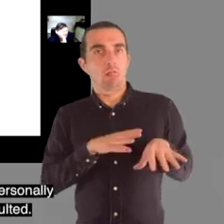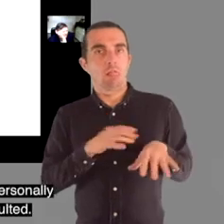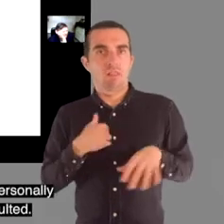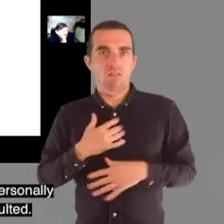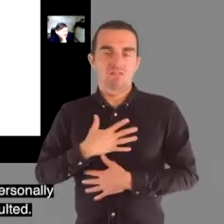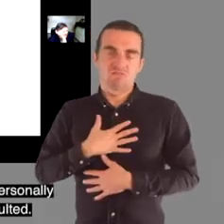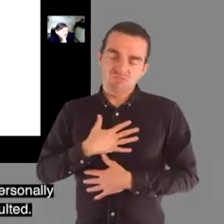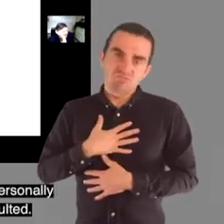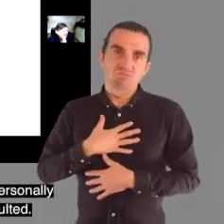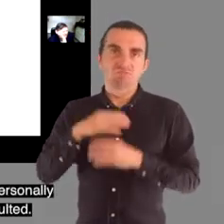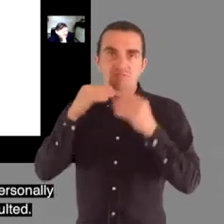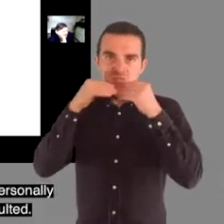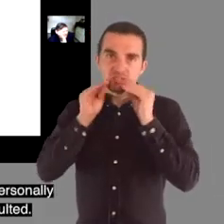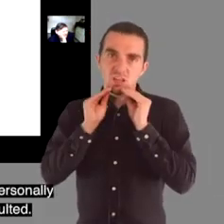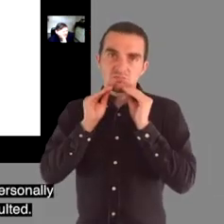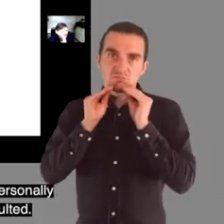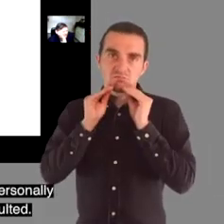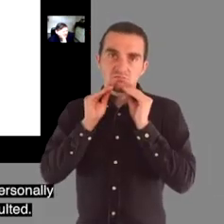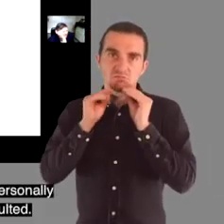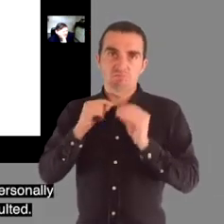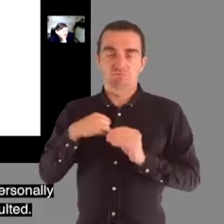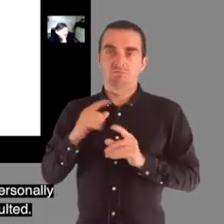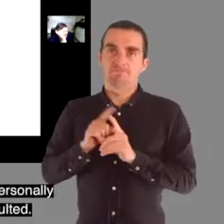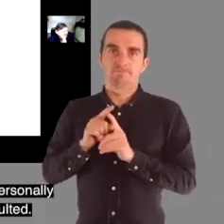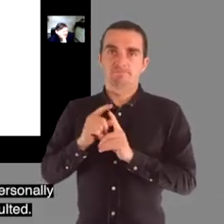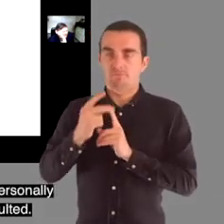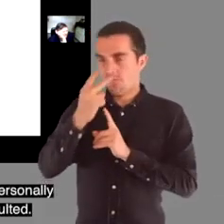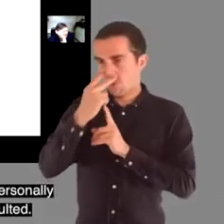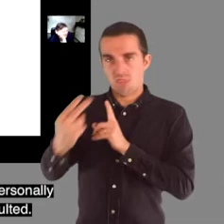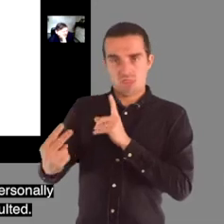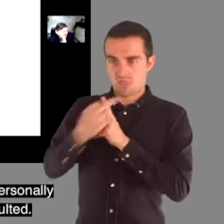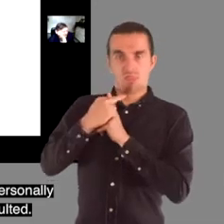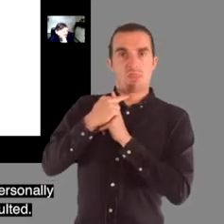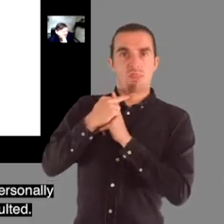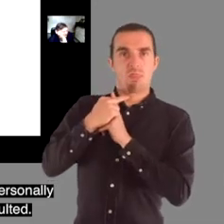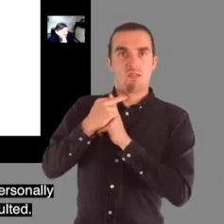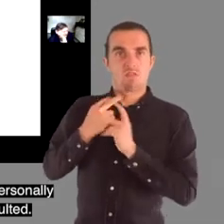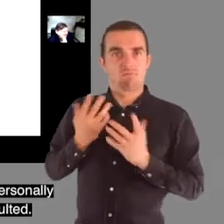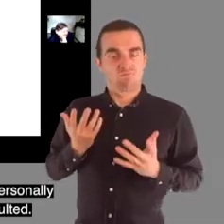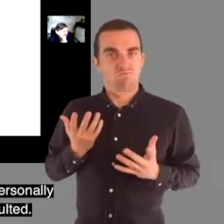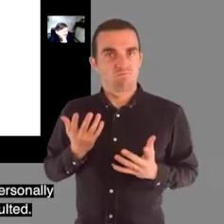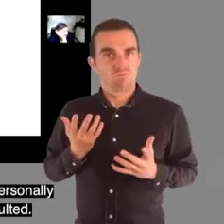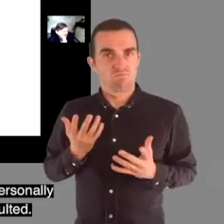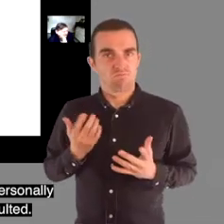it. And that makes me feel personally very